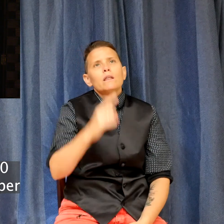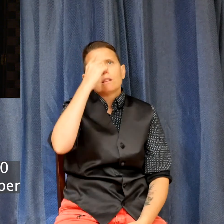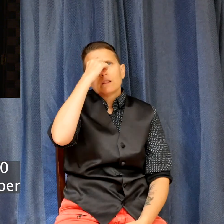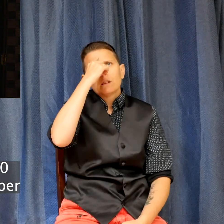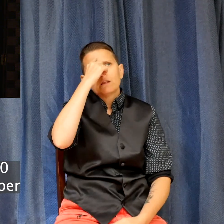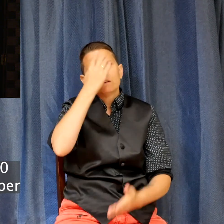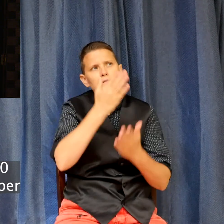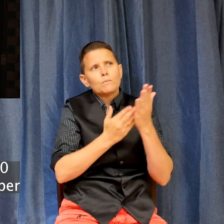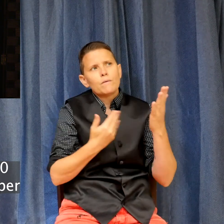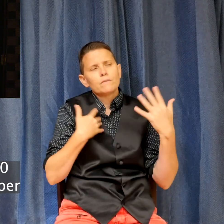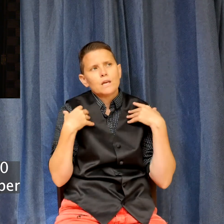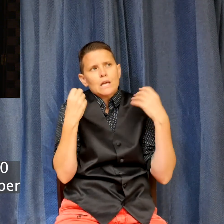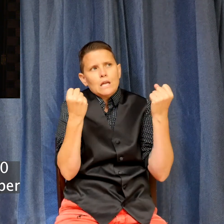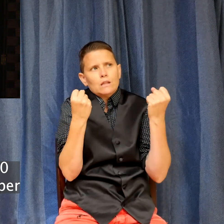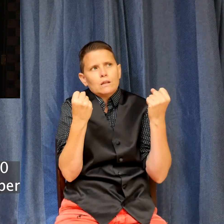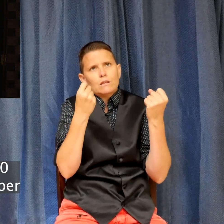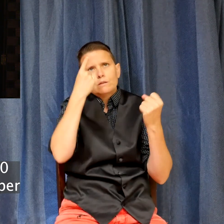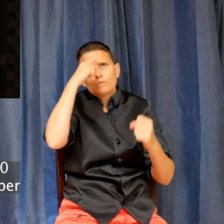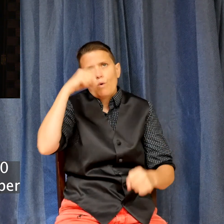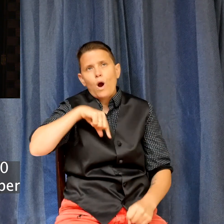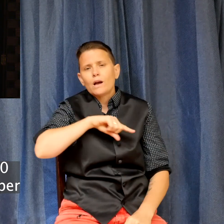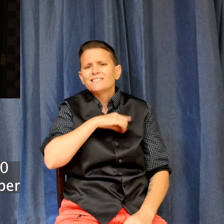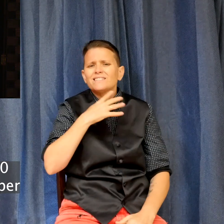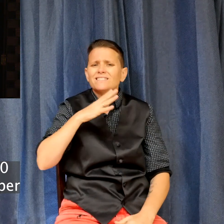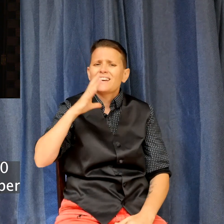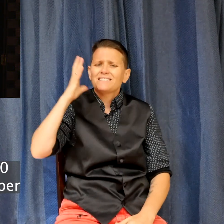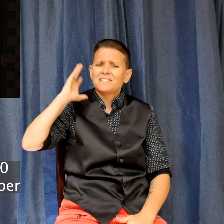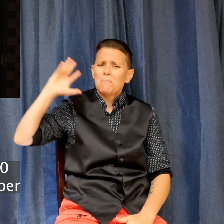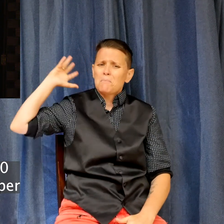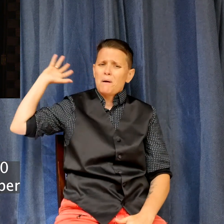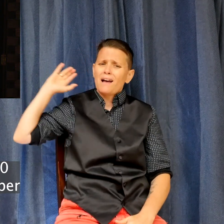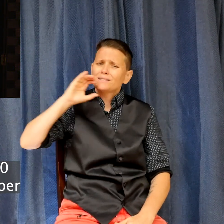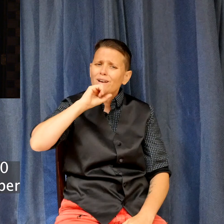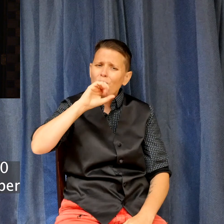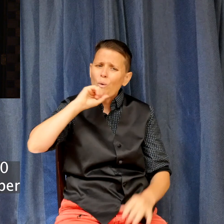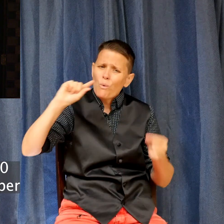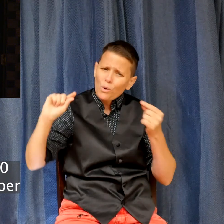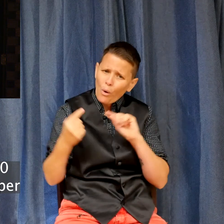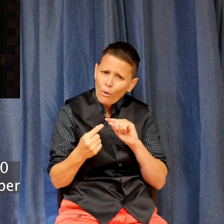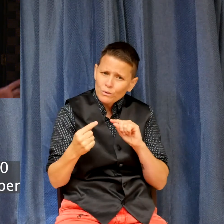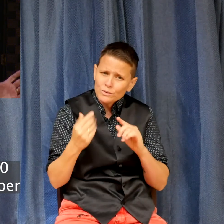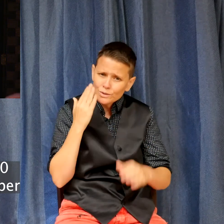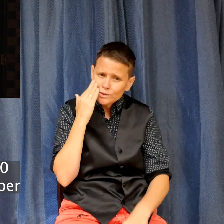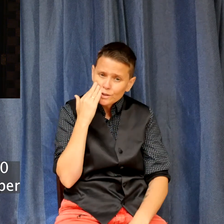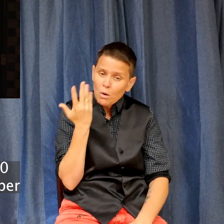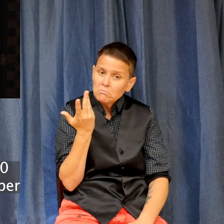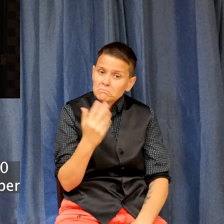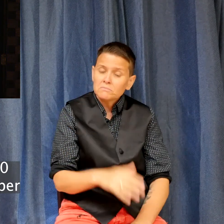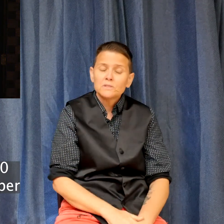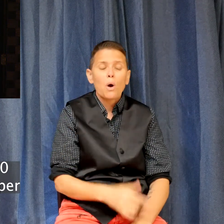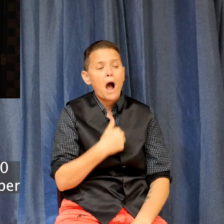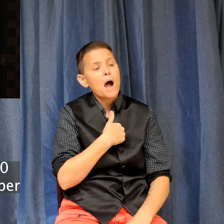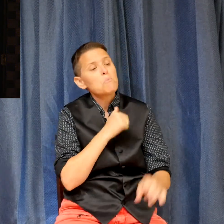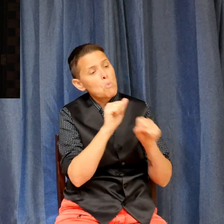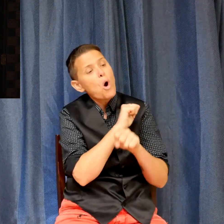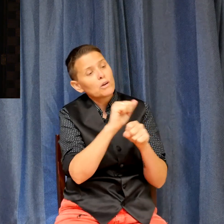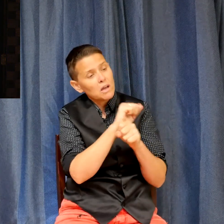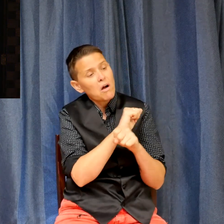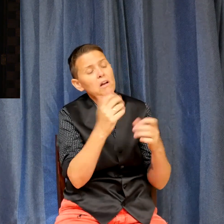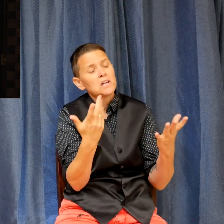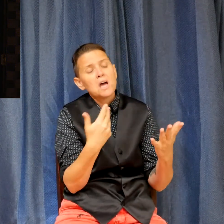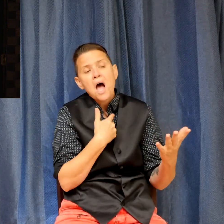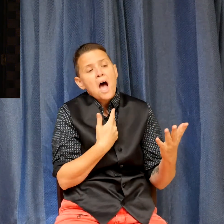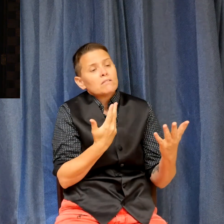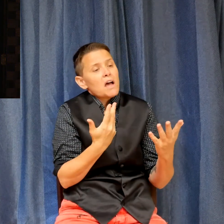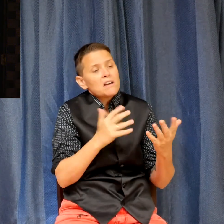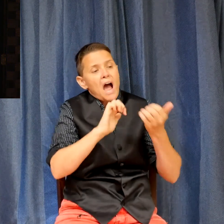that's up for us is old wounds. Yeah. And so anyway, I'm working on it. I All don't know when right. that's